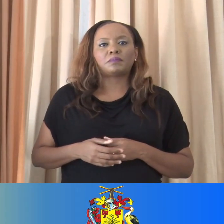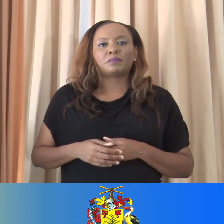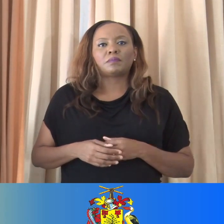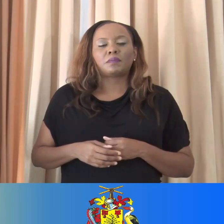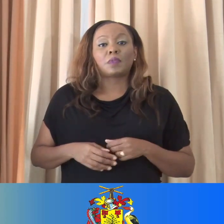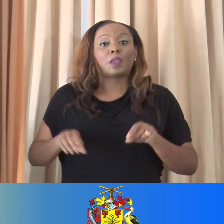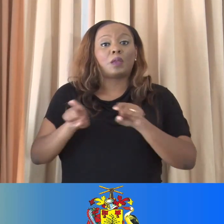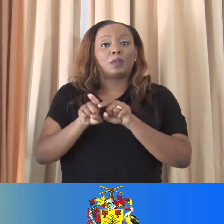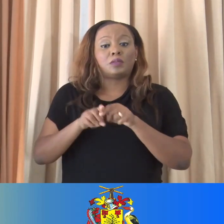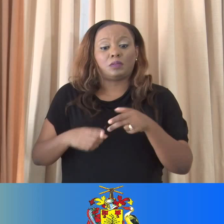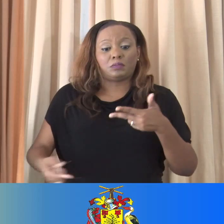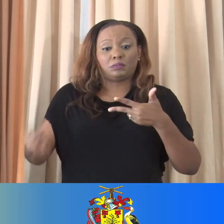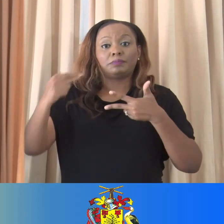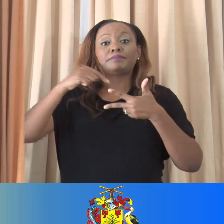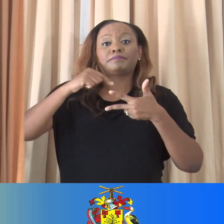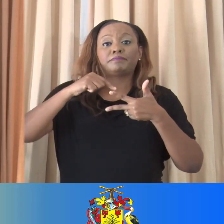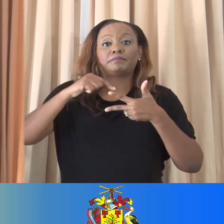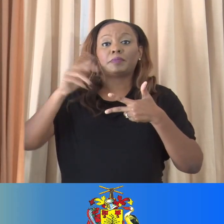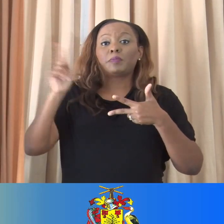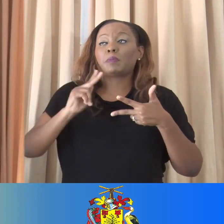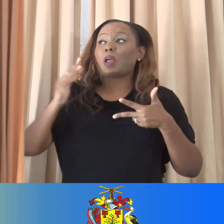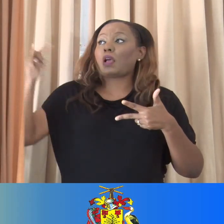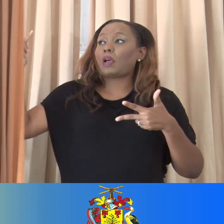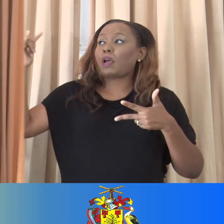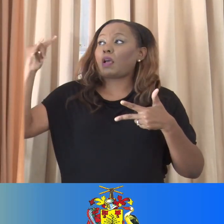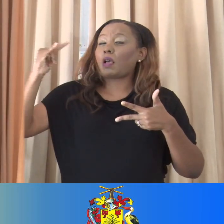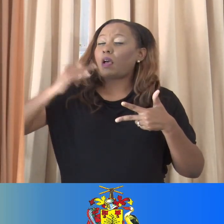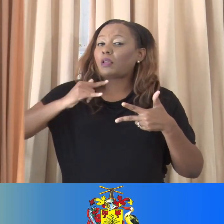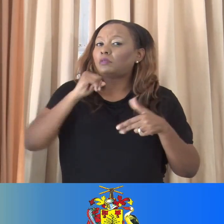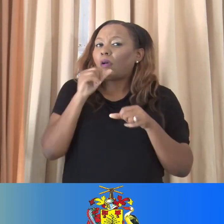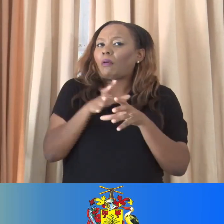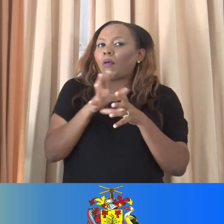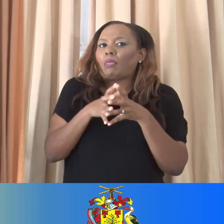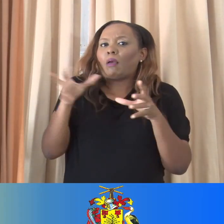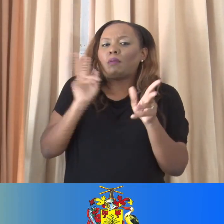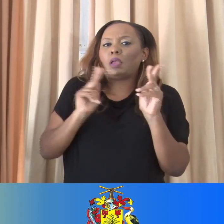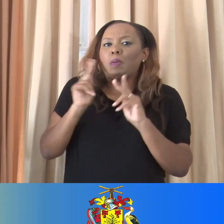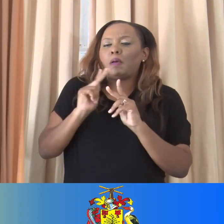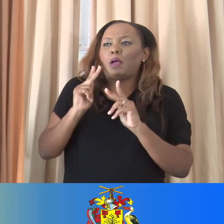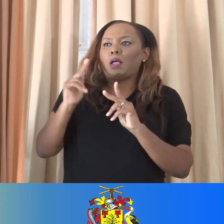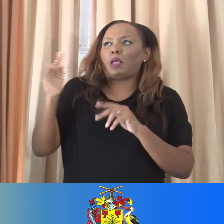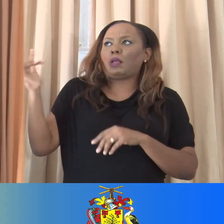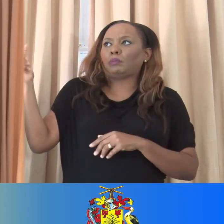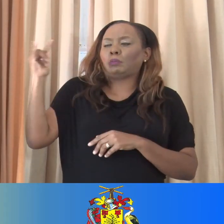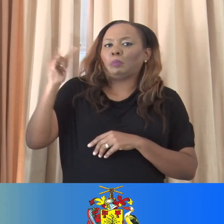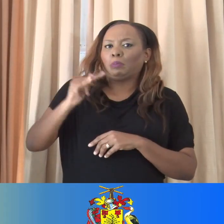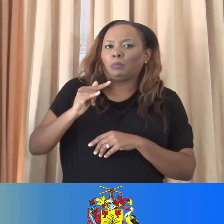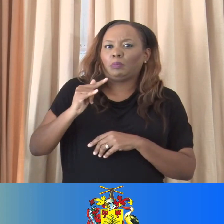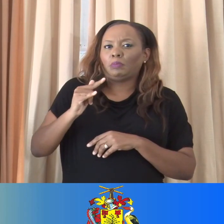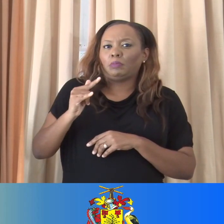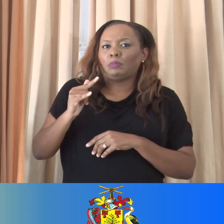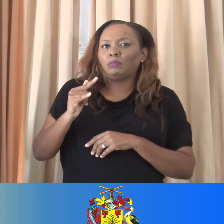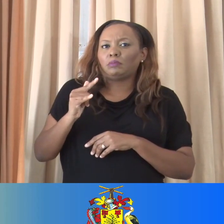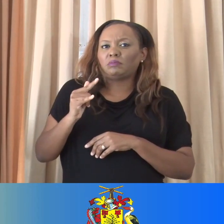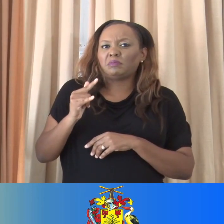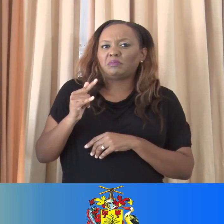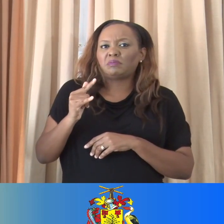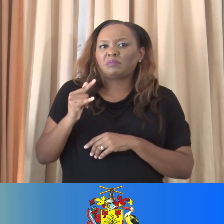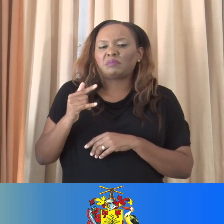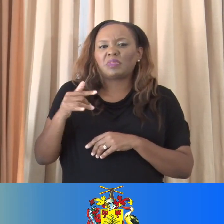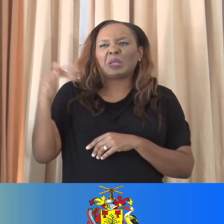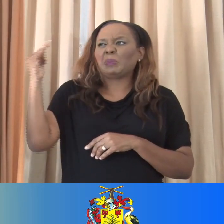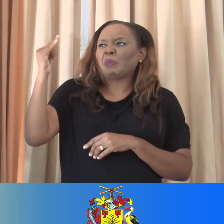loads which airlines servicing us commercially were carrying. And quite frankly, some of the